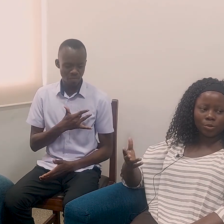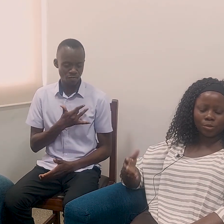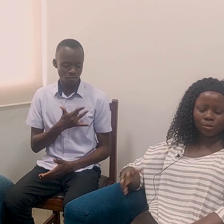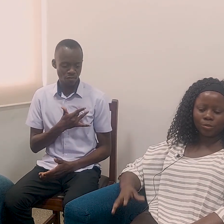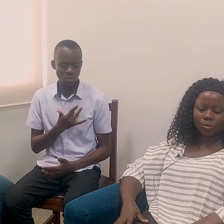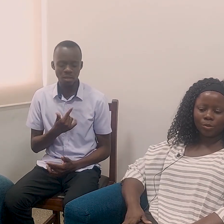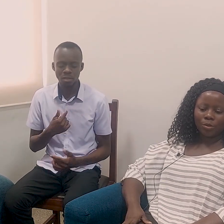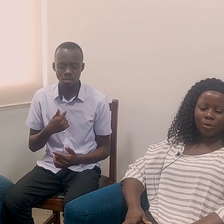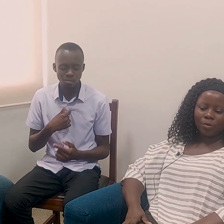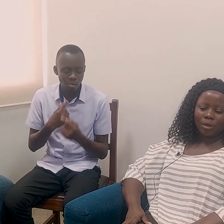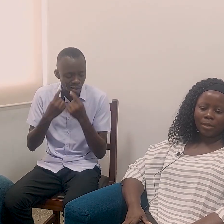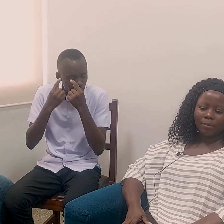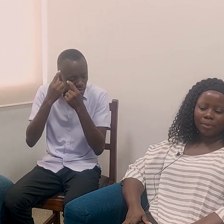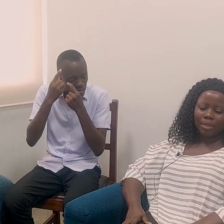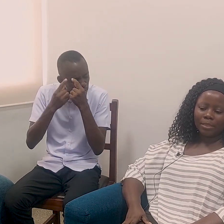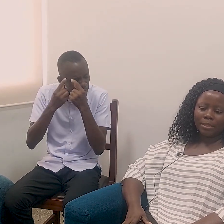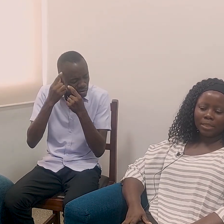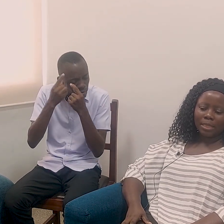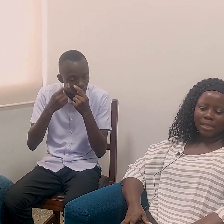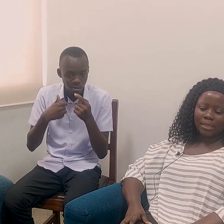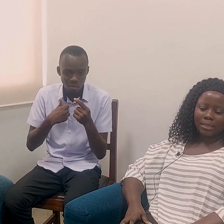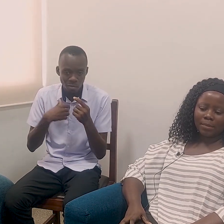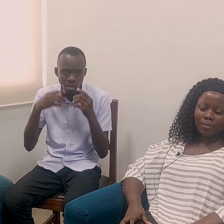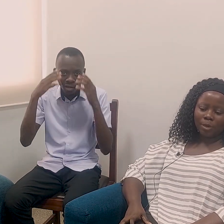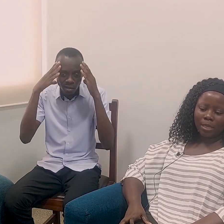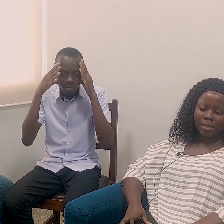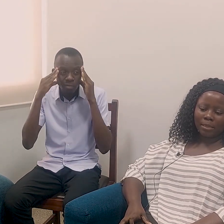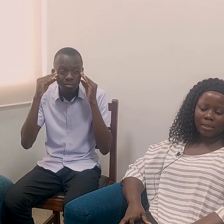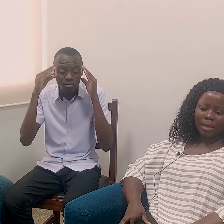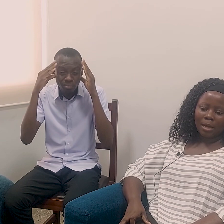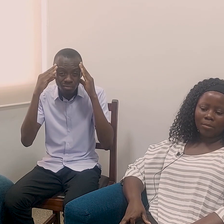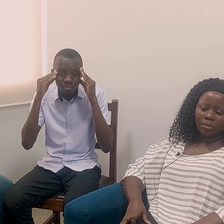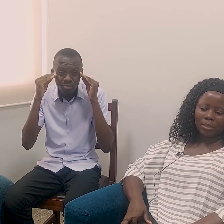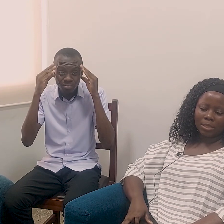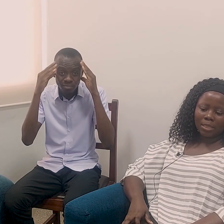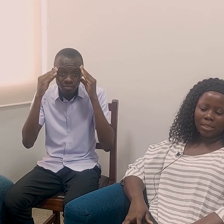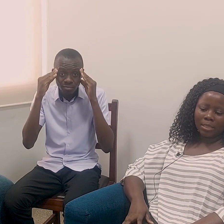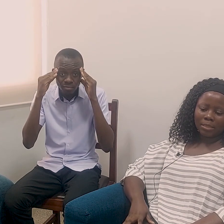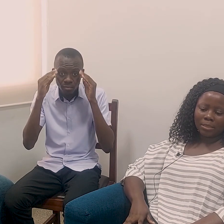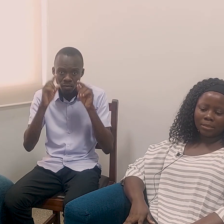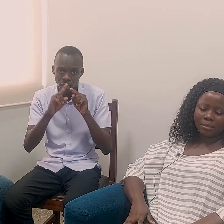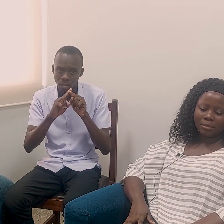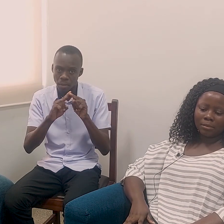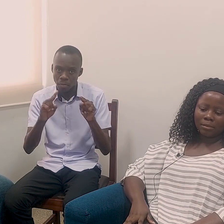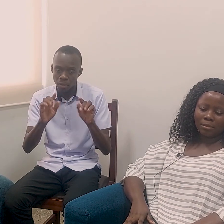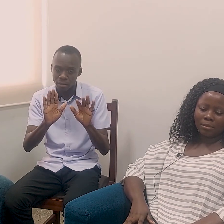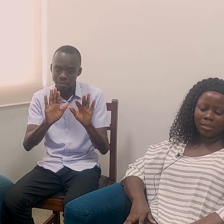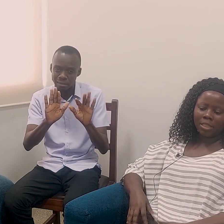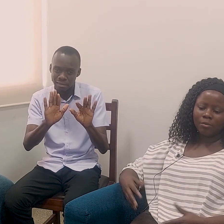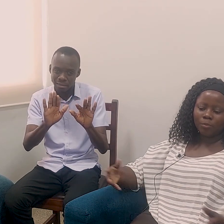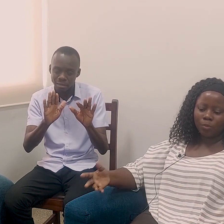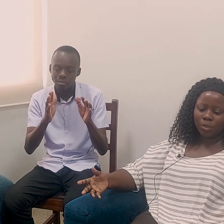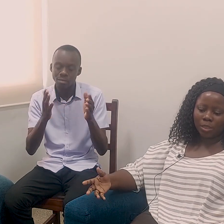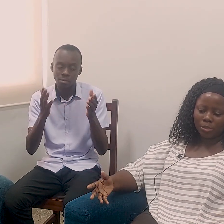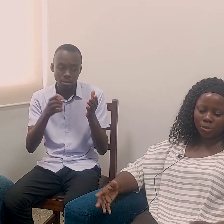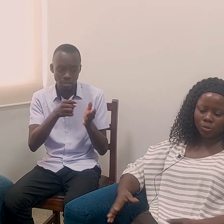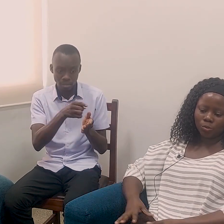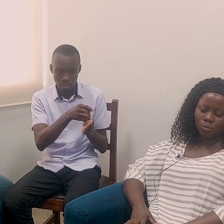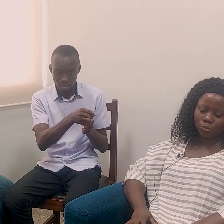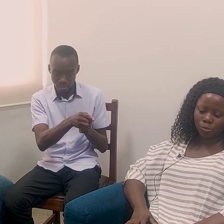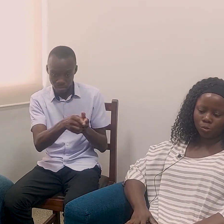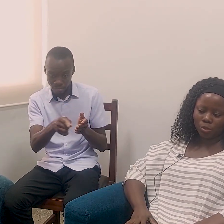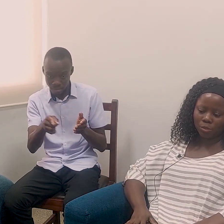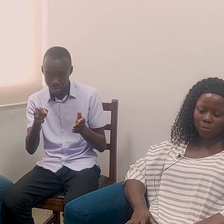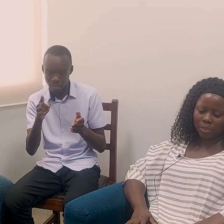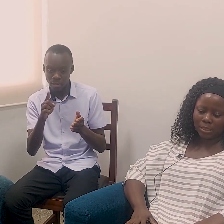we're going through. Right. But in some way, I would say that the exposure